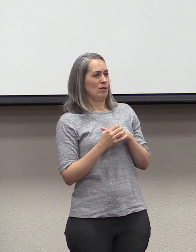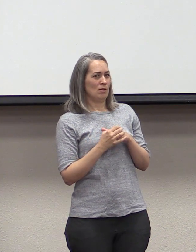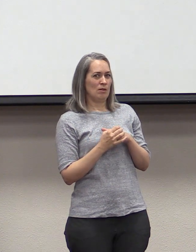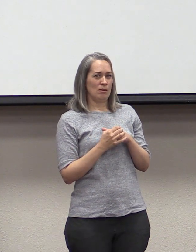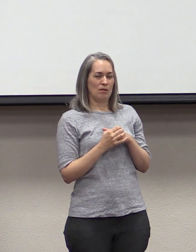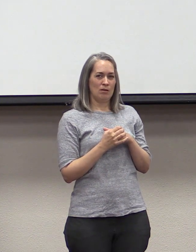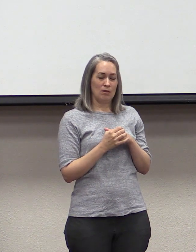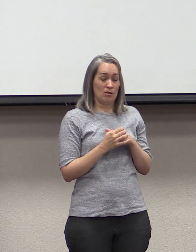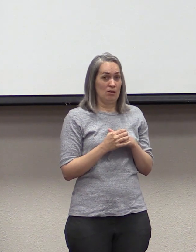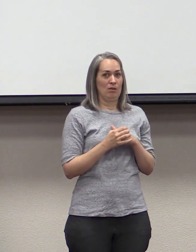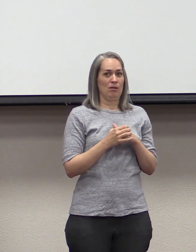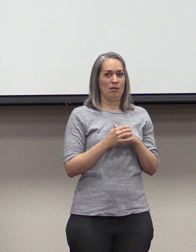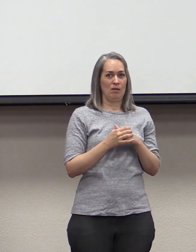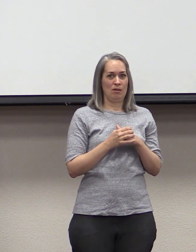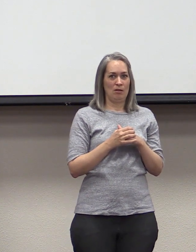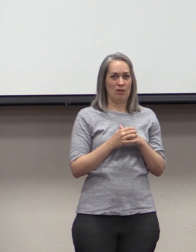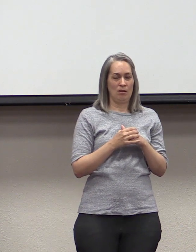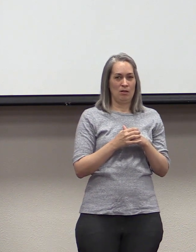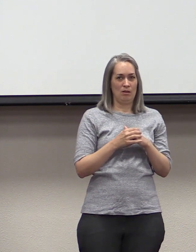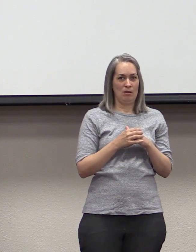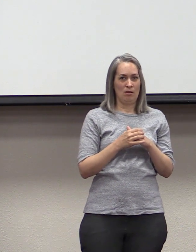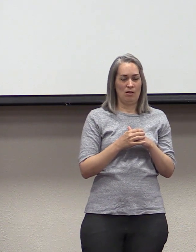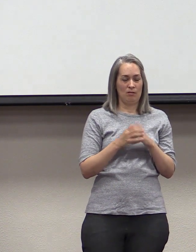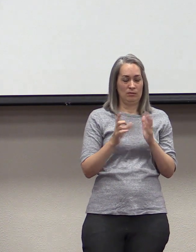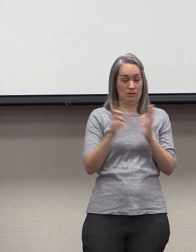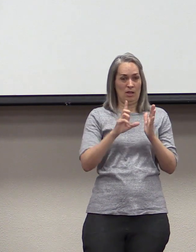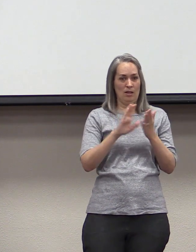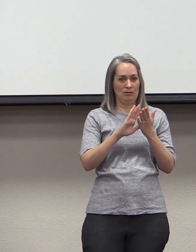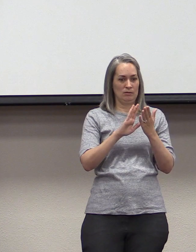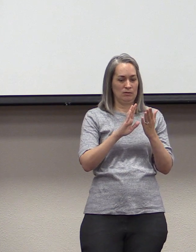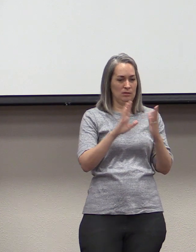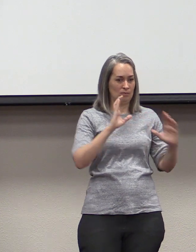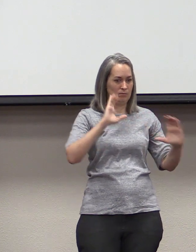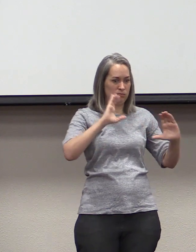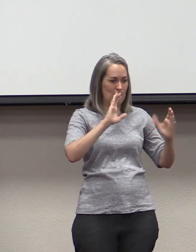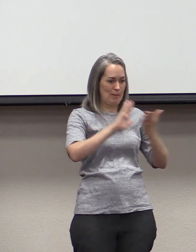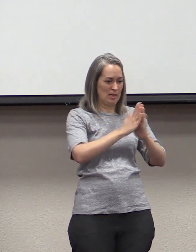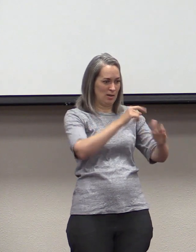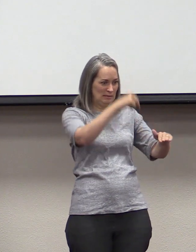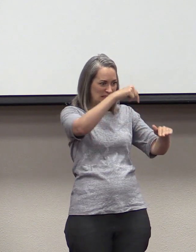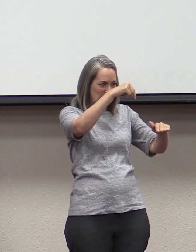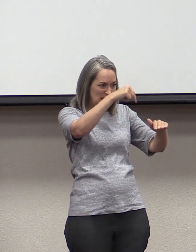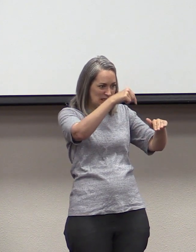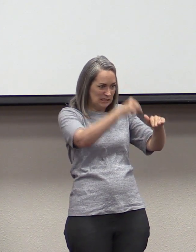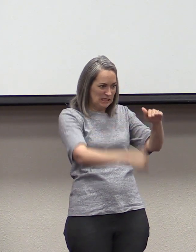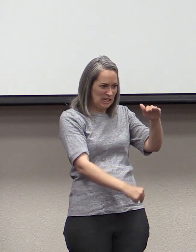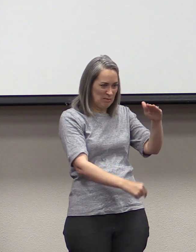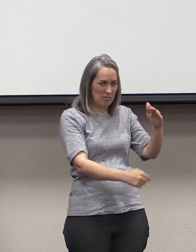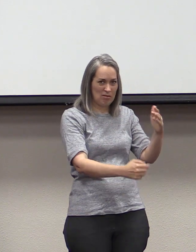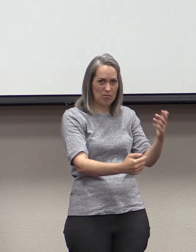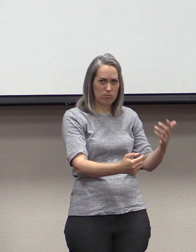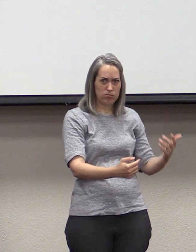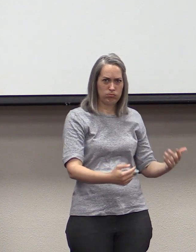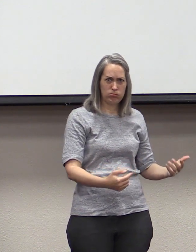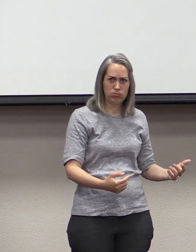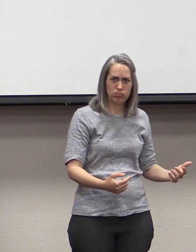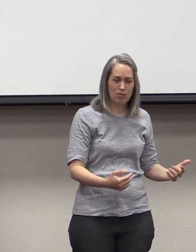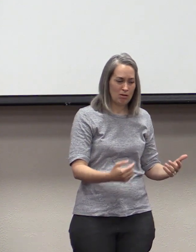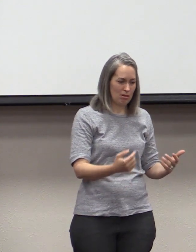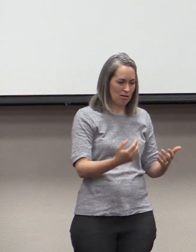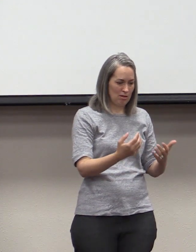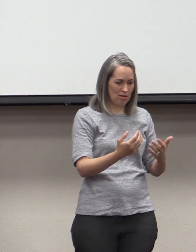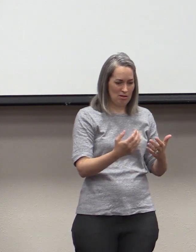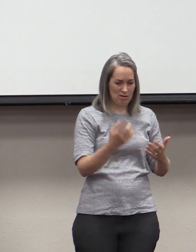And all of a sudden, it just got deep real quick. And everybody just things